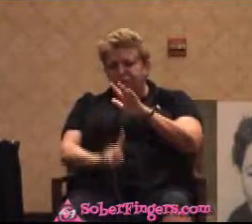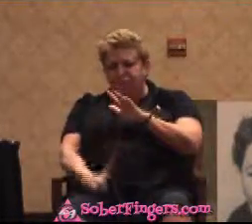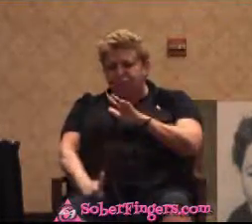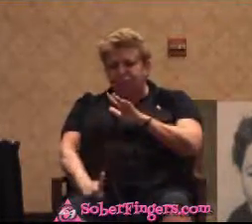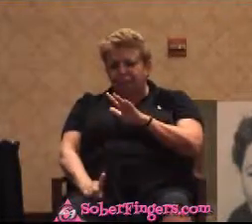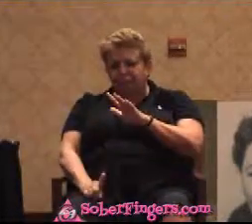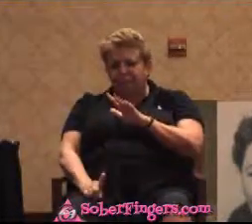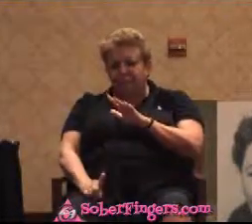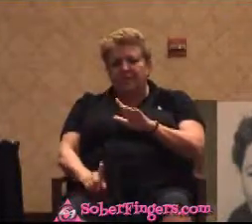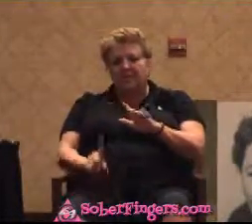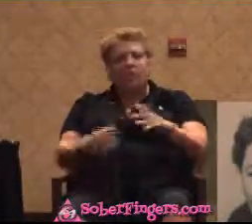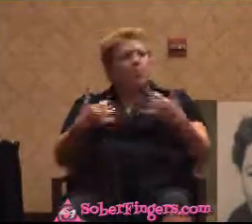lost,